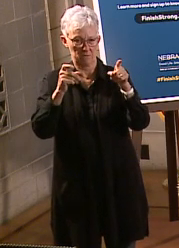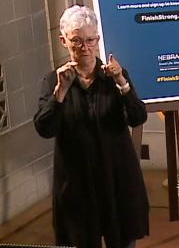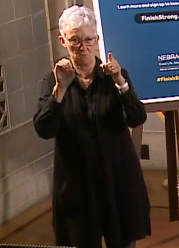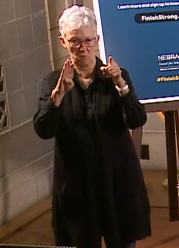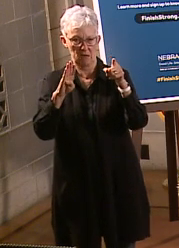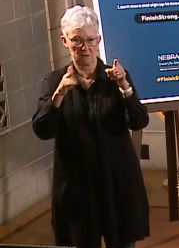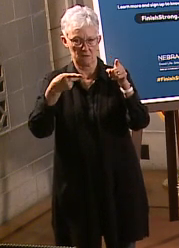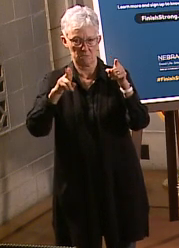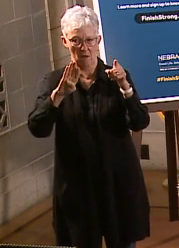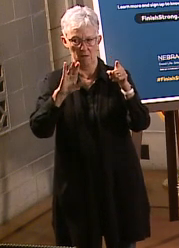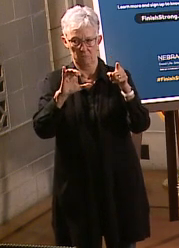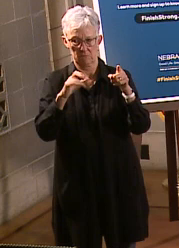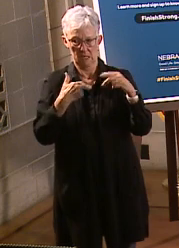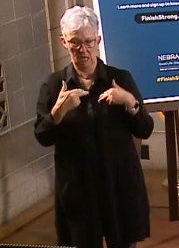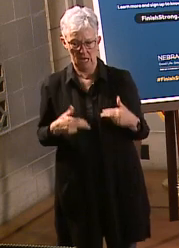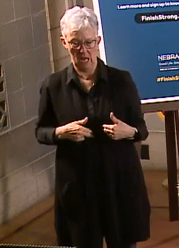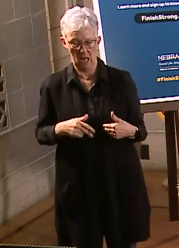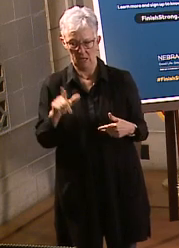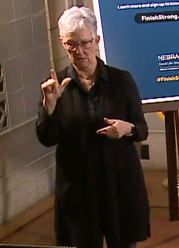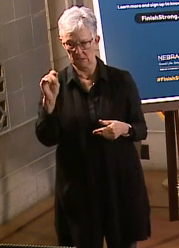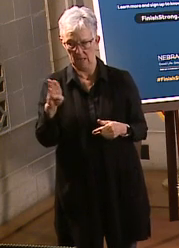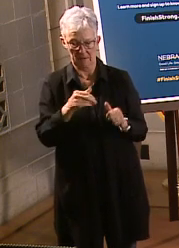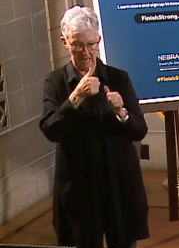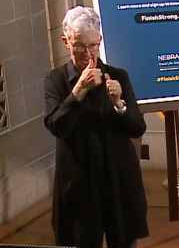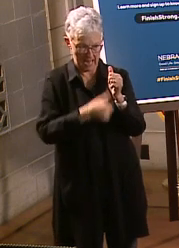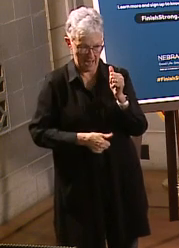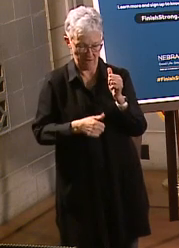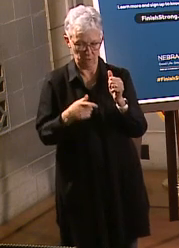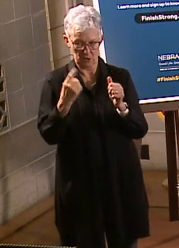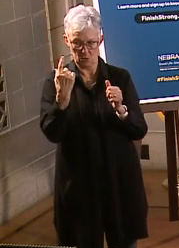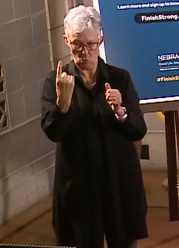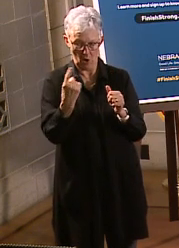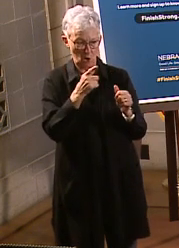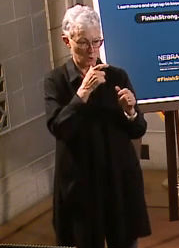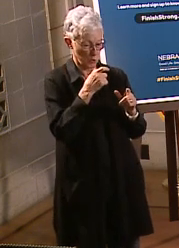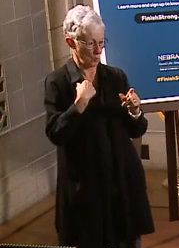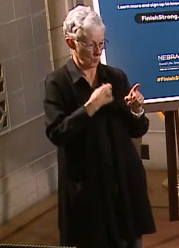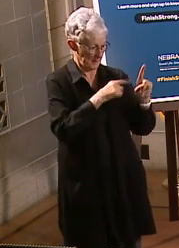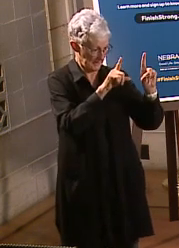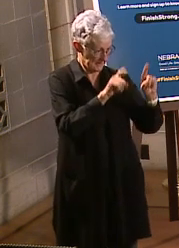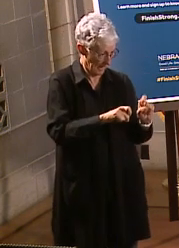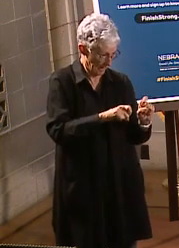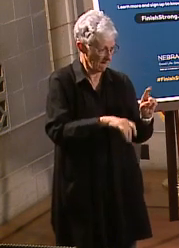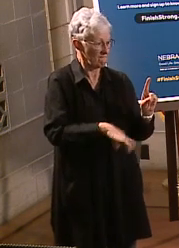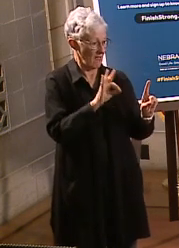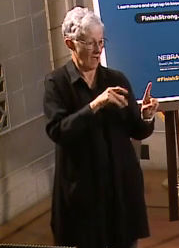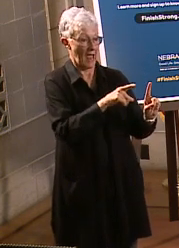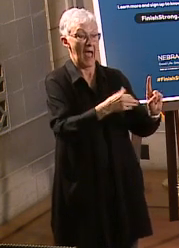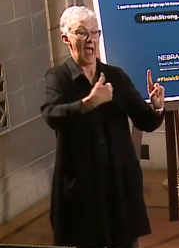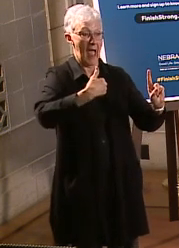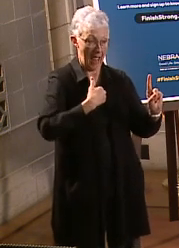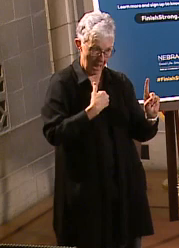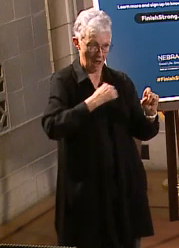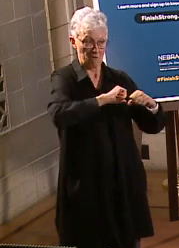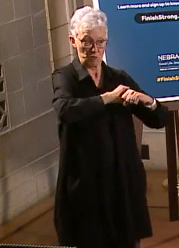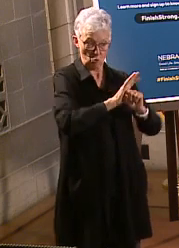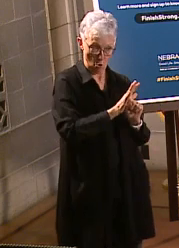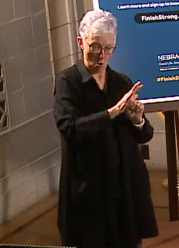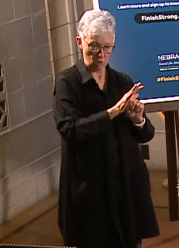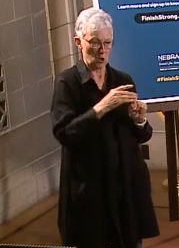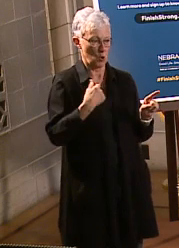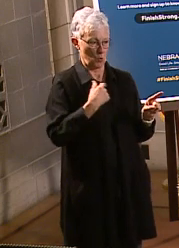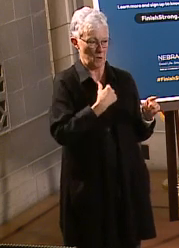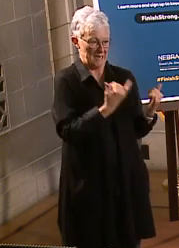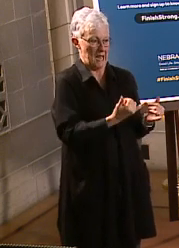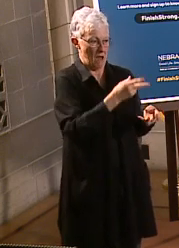Lab so that every positive specimen that is tested at the Public Health Lab is now being sequenced for